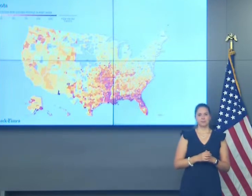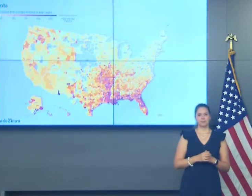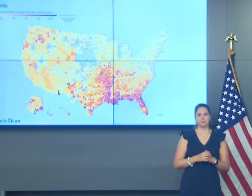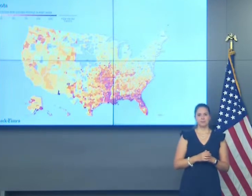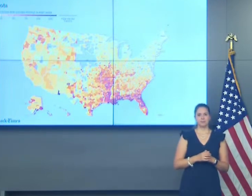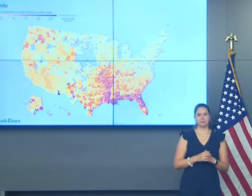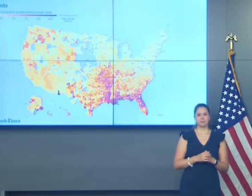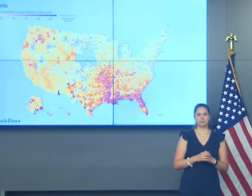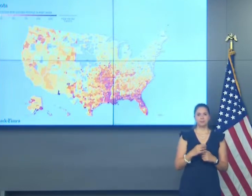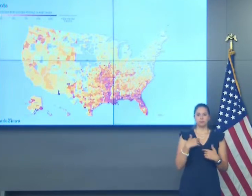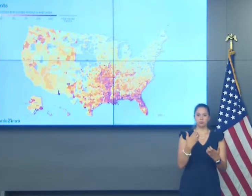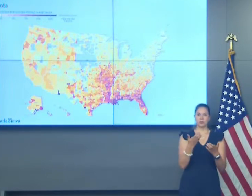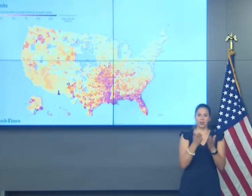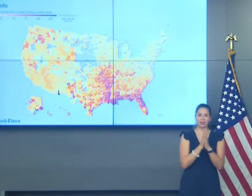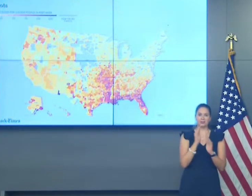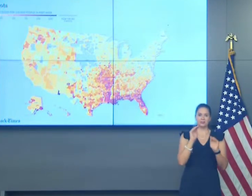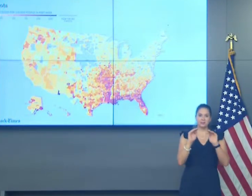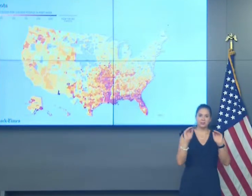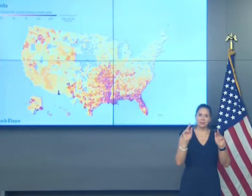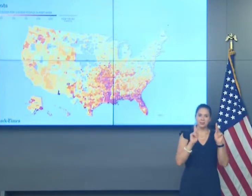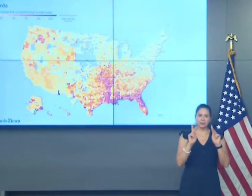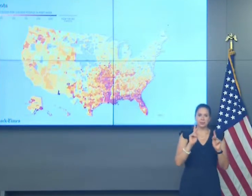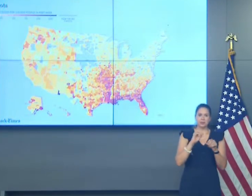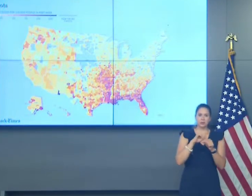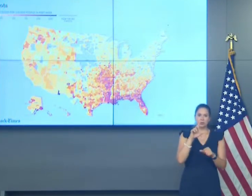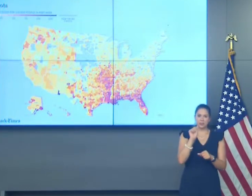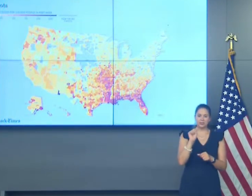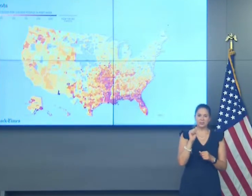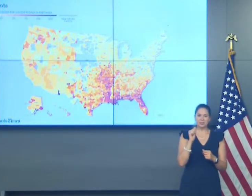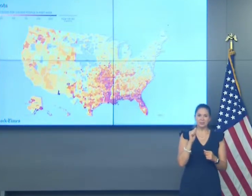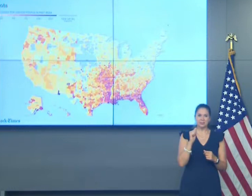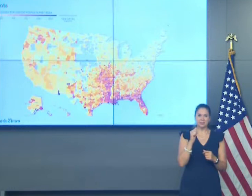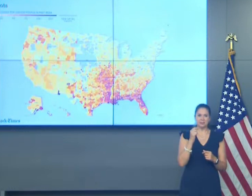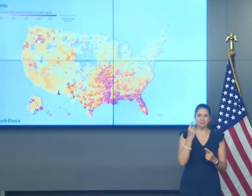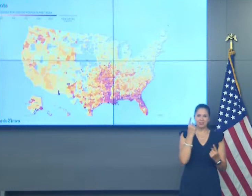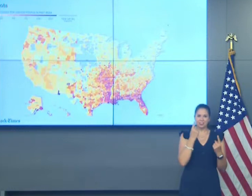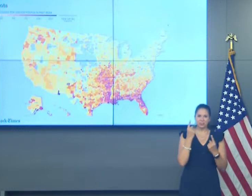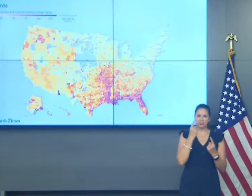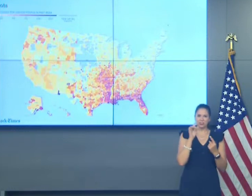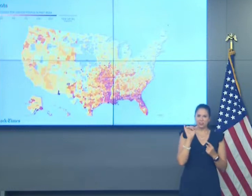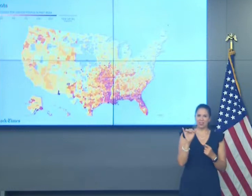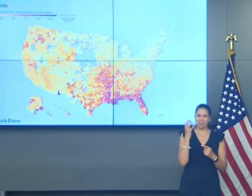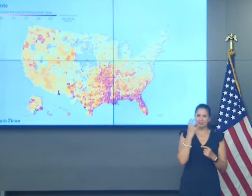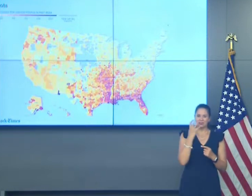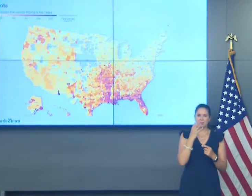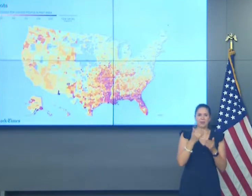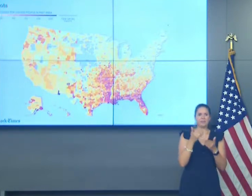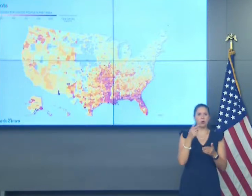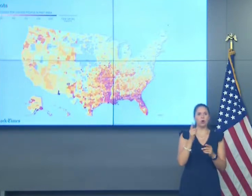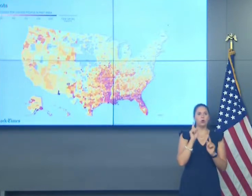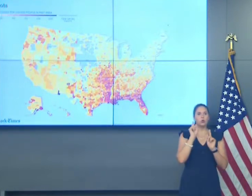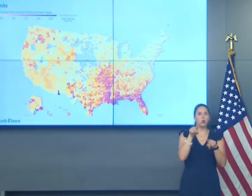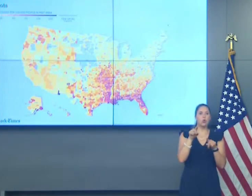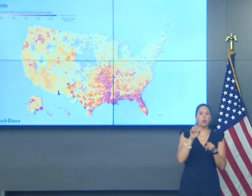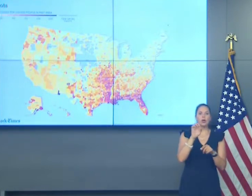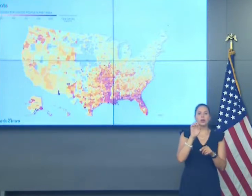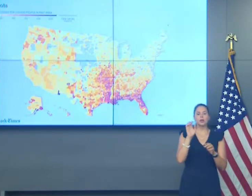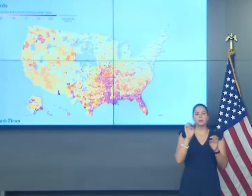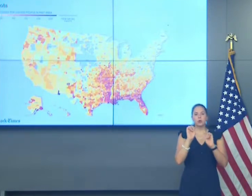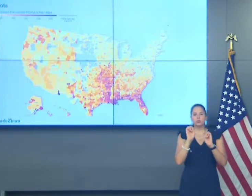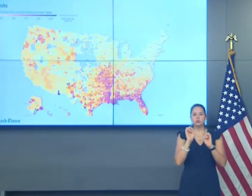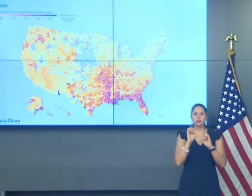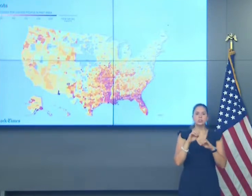I want to again ask people across Louisiana to take that into consideration before they go to seek care in an emergency